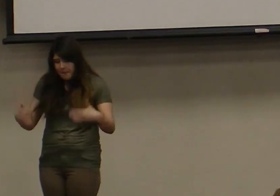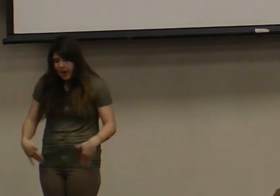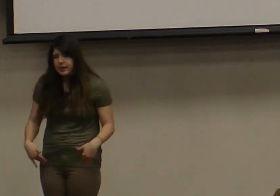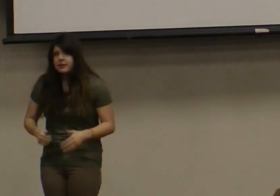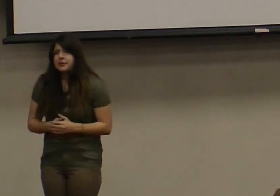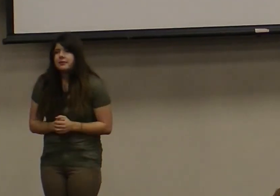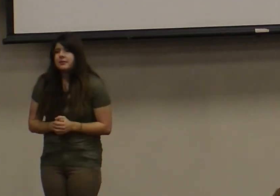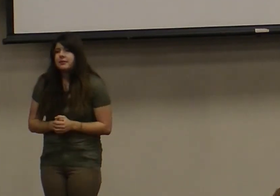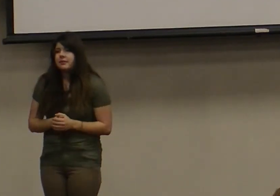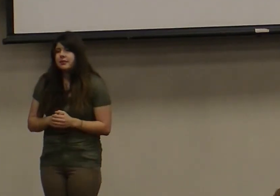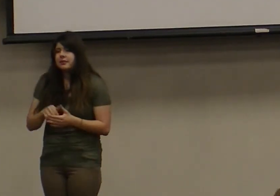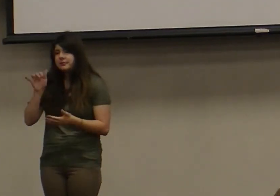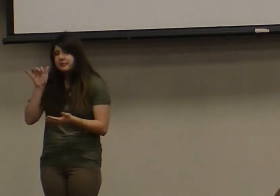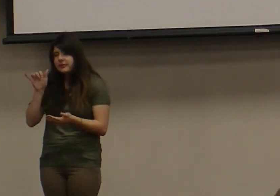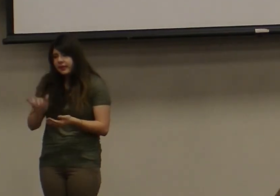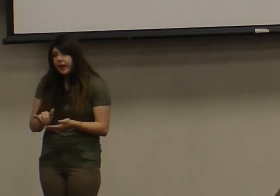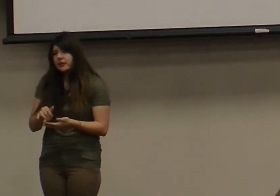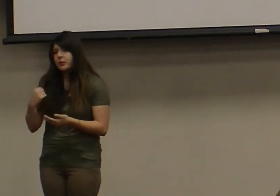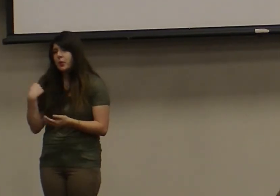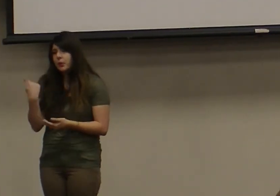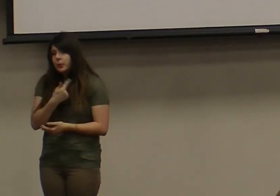That's what we're supposed to do.